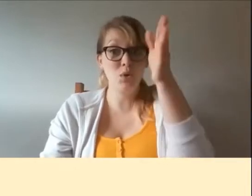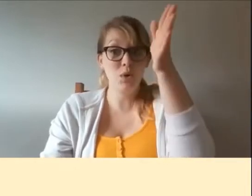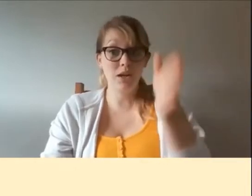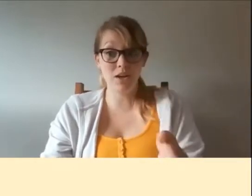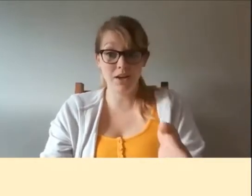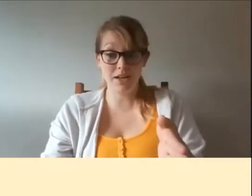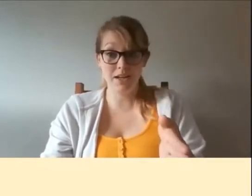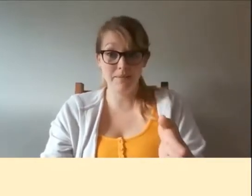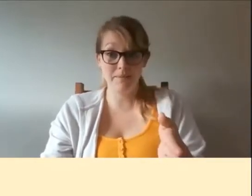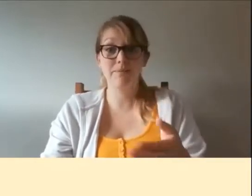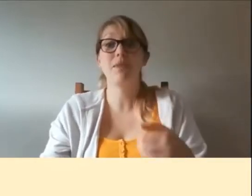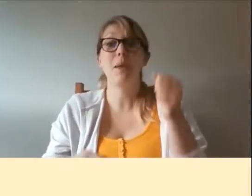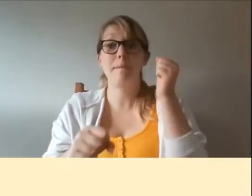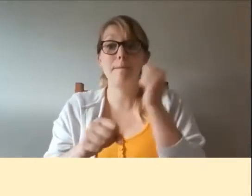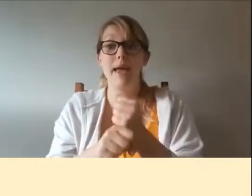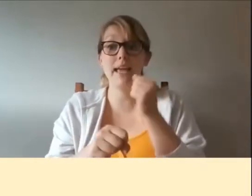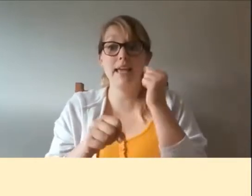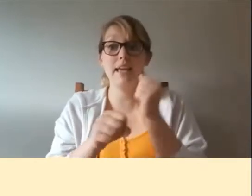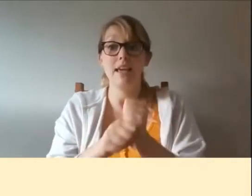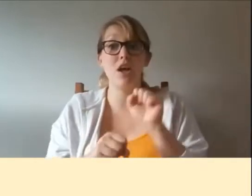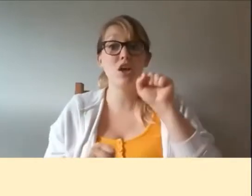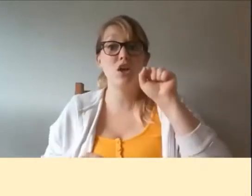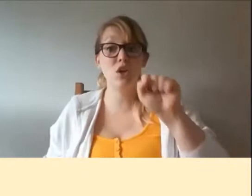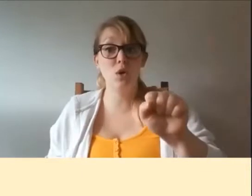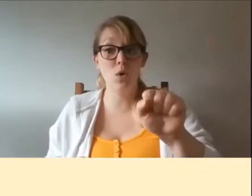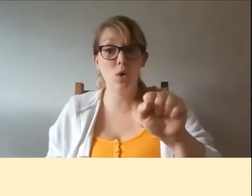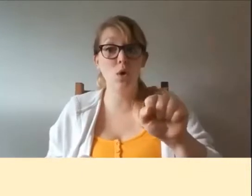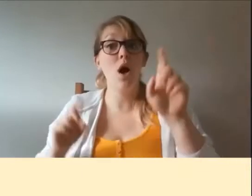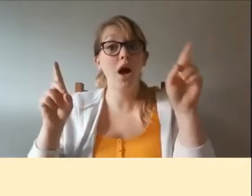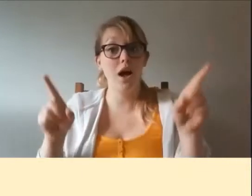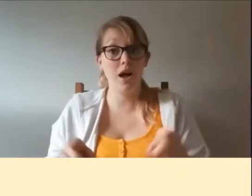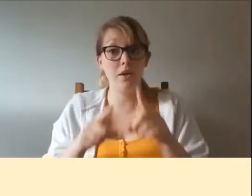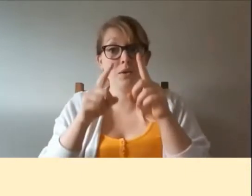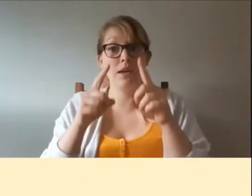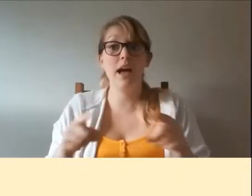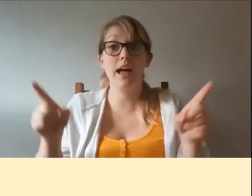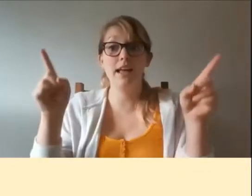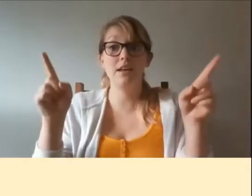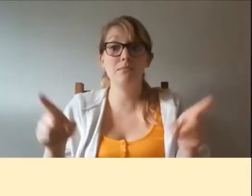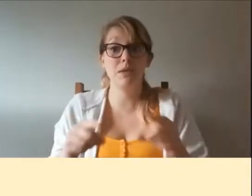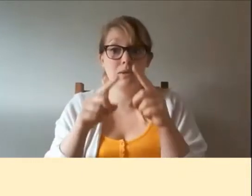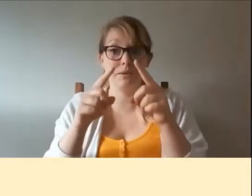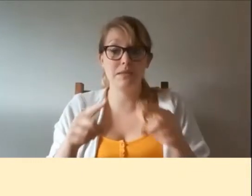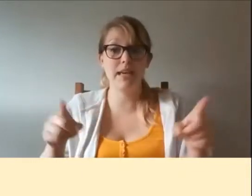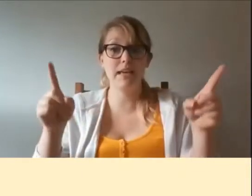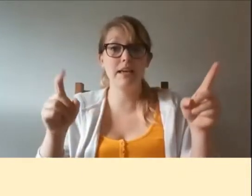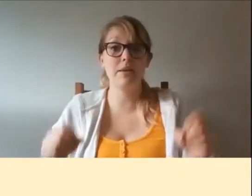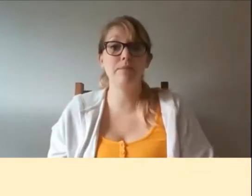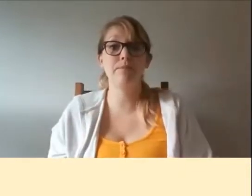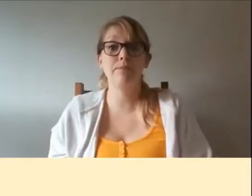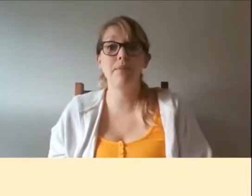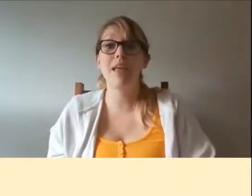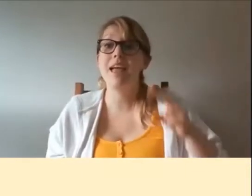You gotta make your own kind of